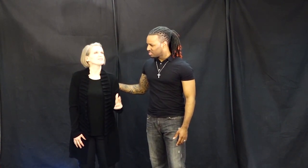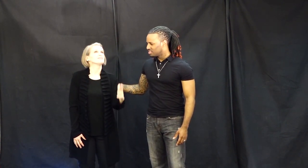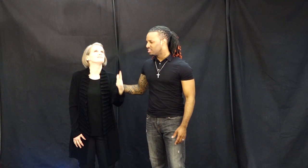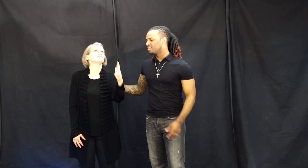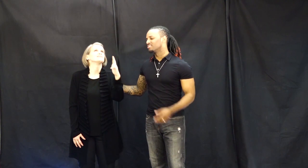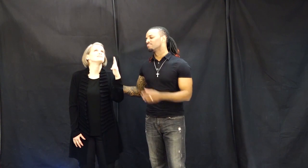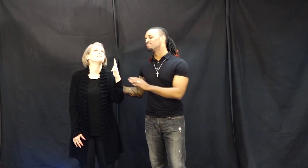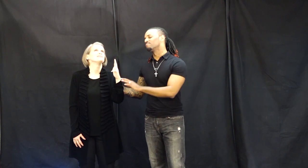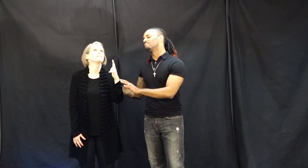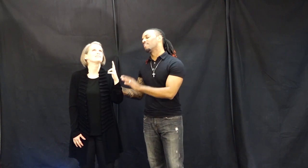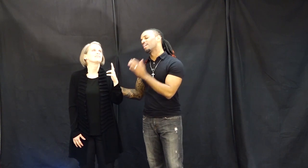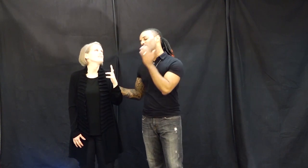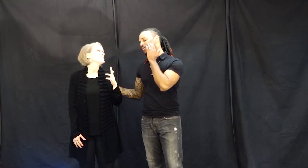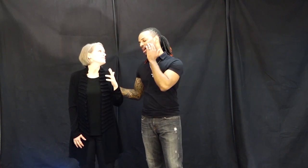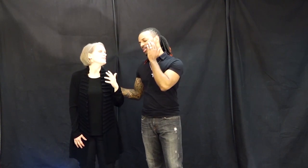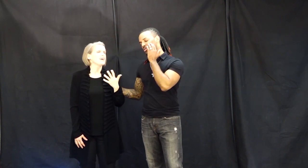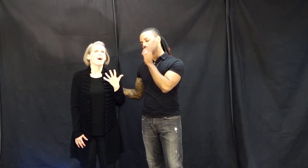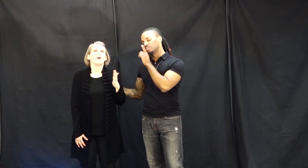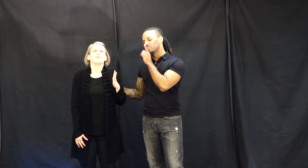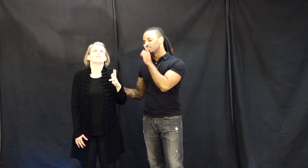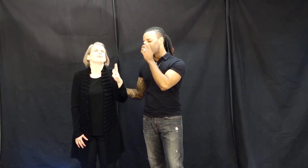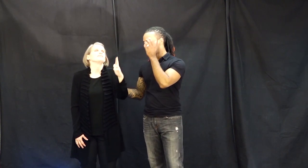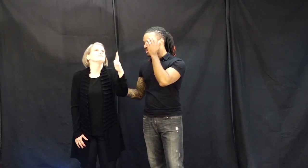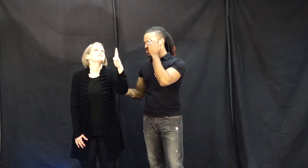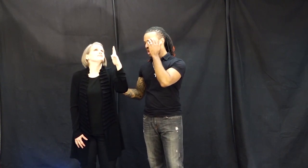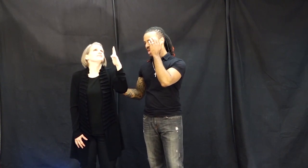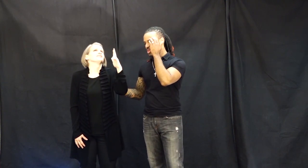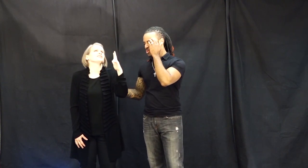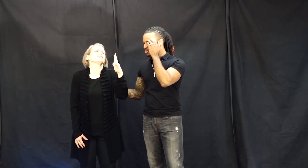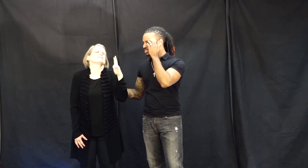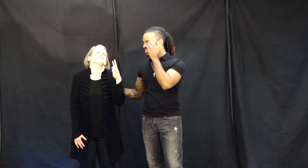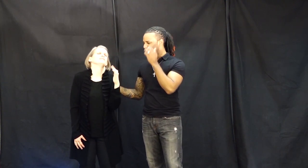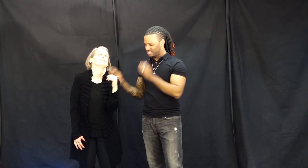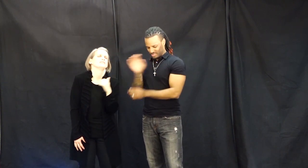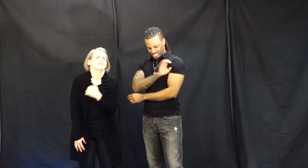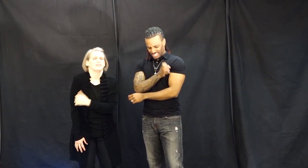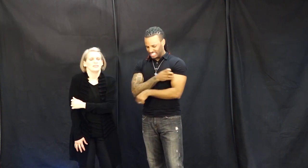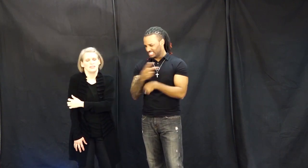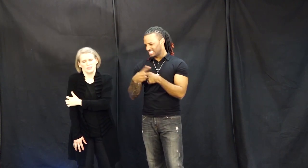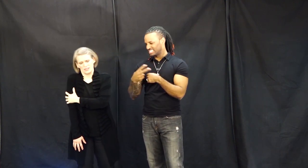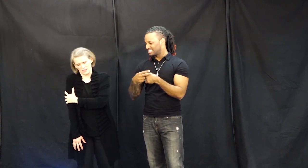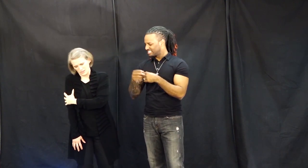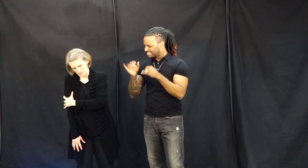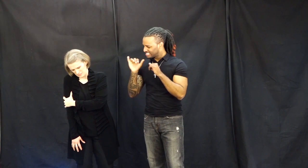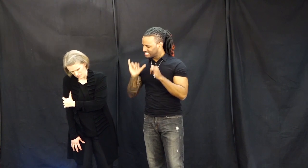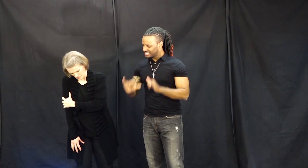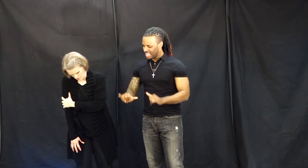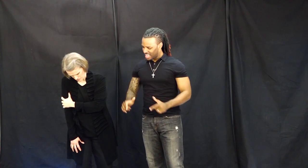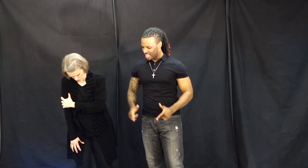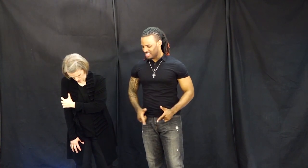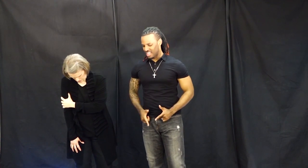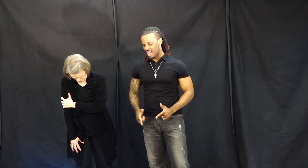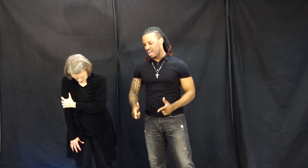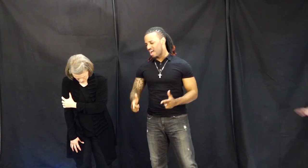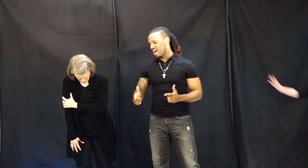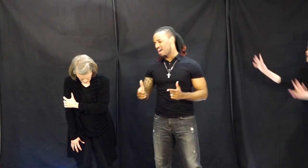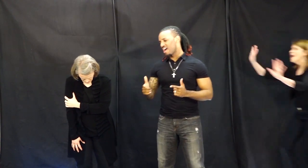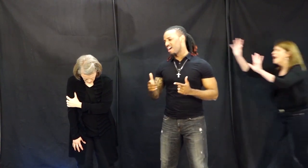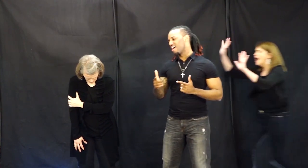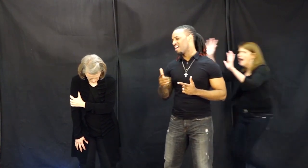for the sky. I know. I was aiming for the sky. I know, save your strength and stay alive.